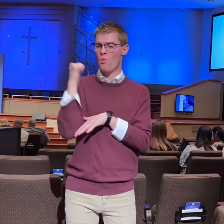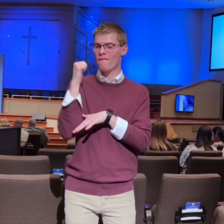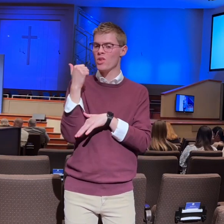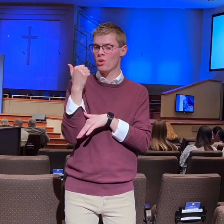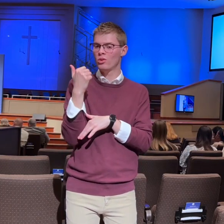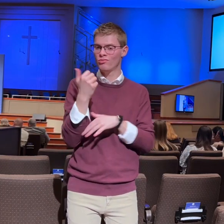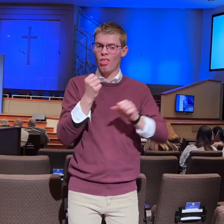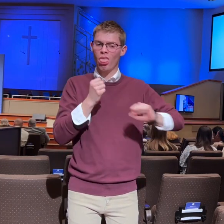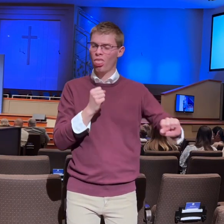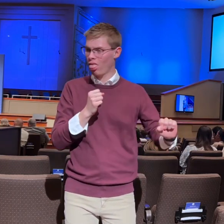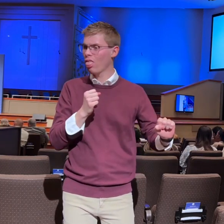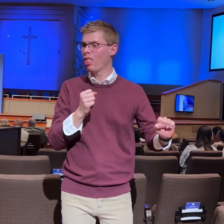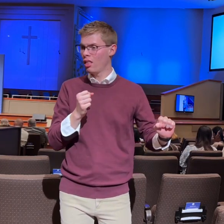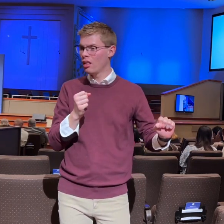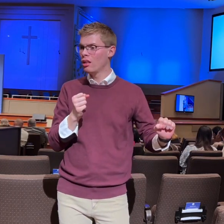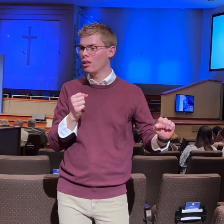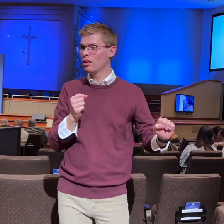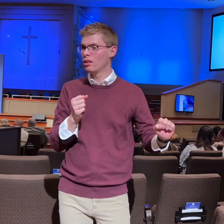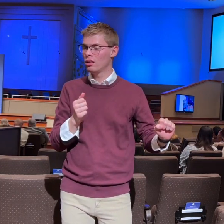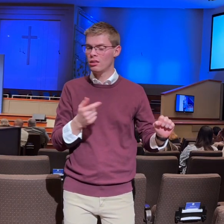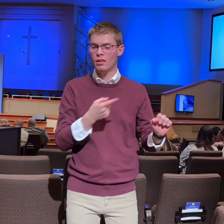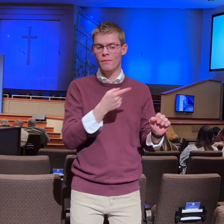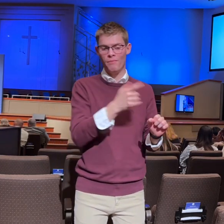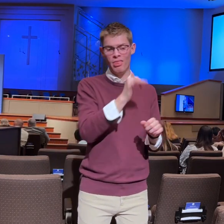somebody that's divisive or doctrinally impure?